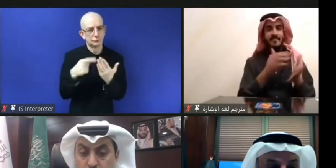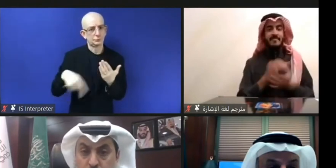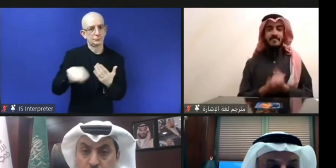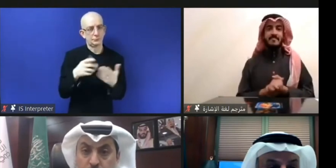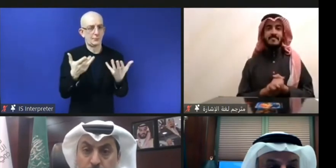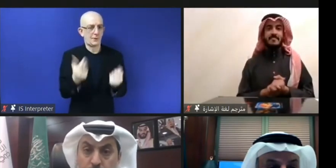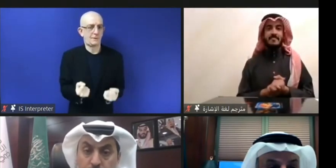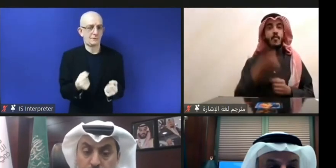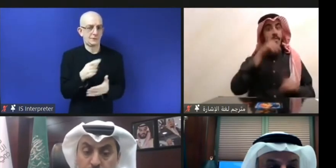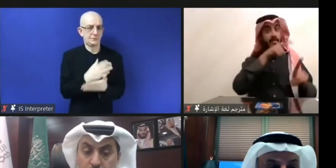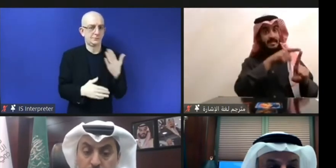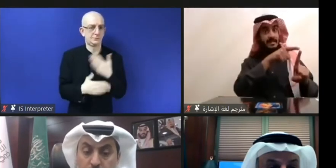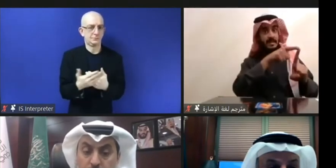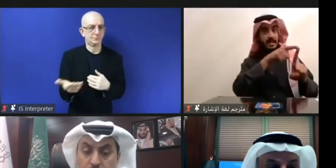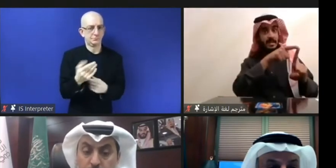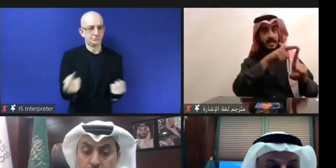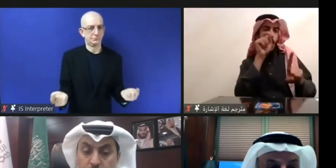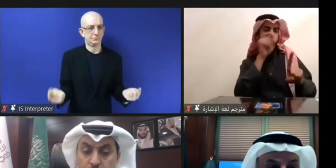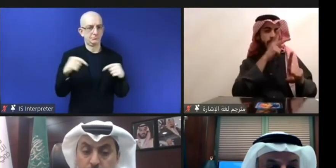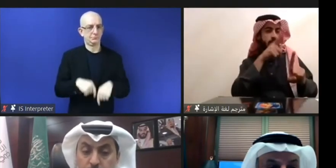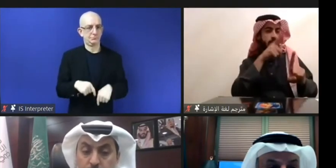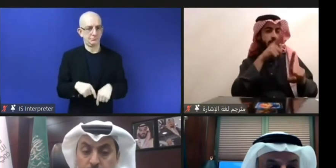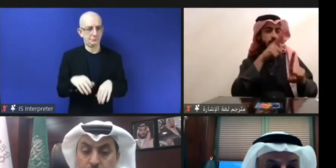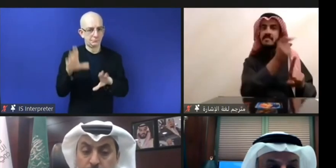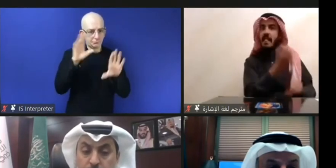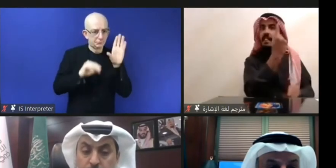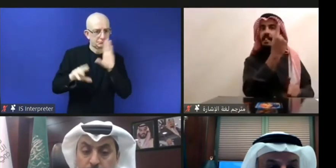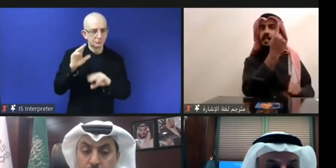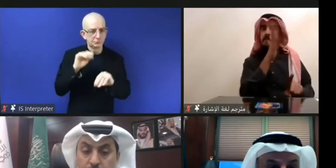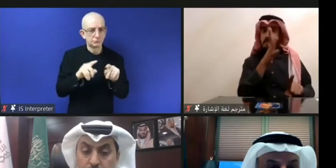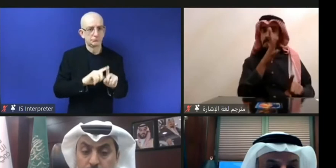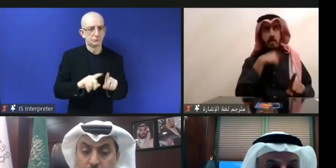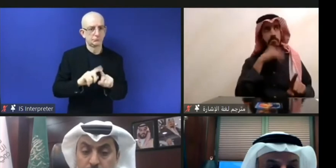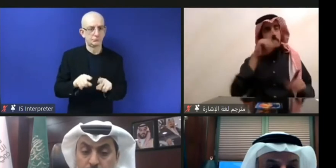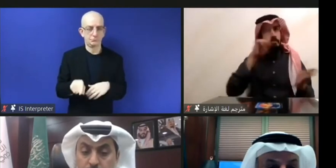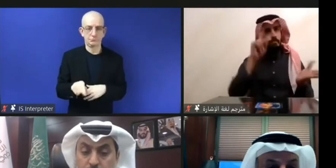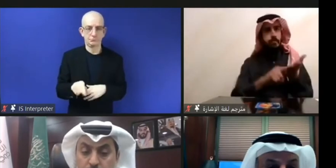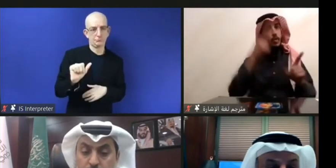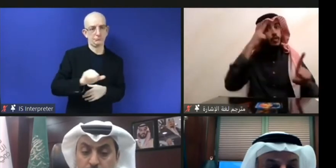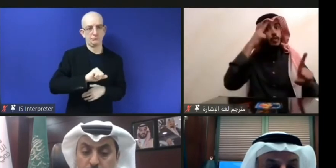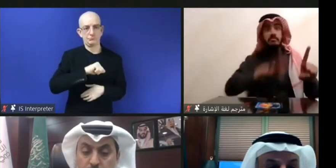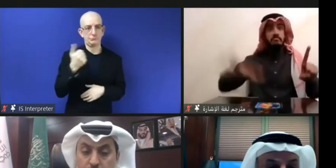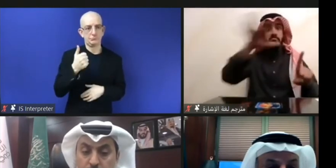of its kind, maybe in the whole, definitely in the whole of Saudi Arabia, maybe in the whole of the Middle East.